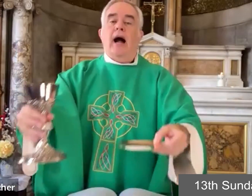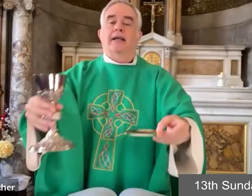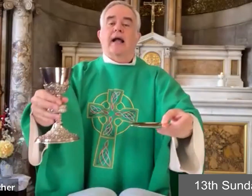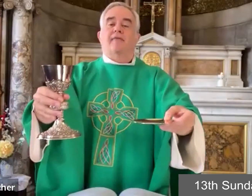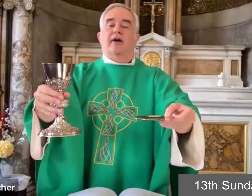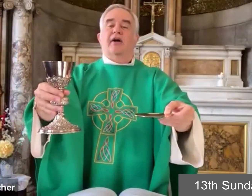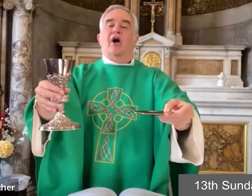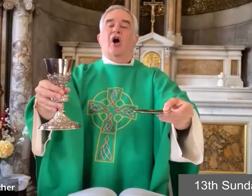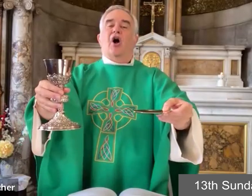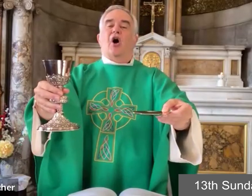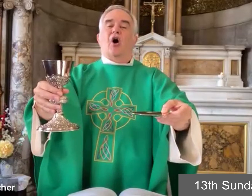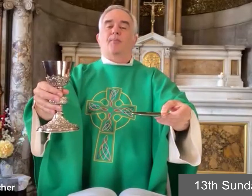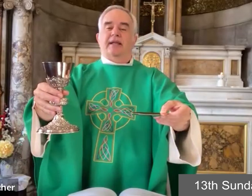and ever. Amen.